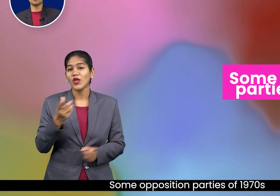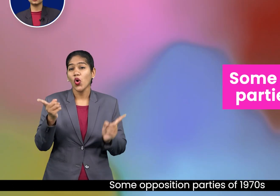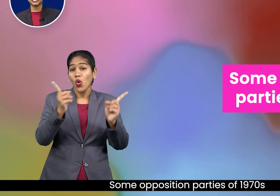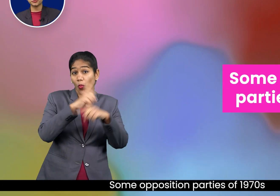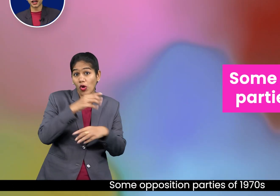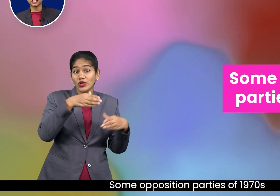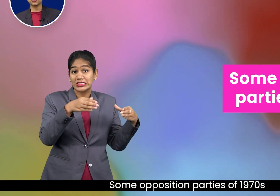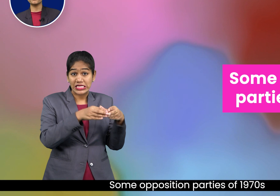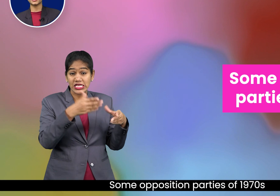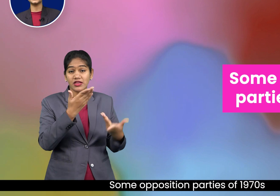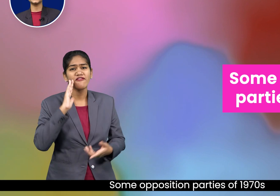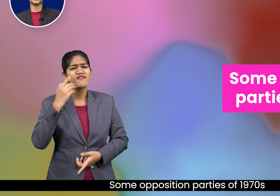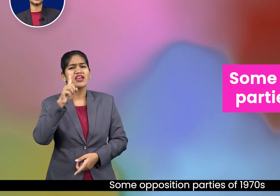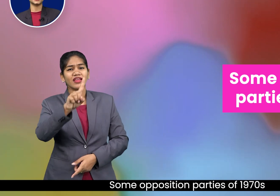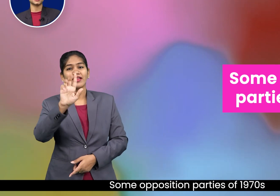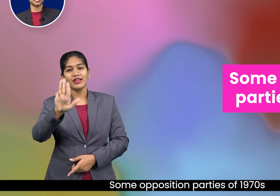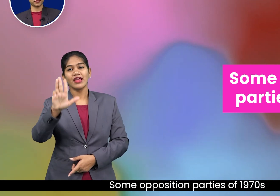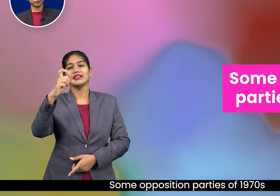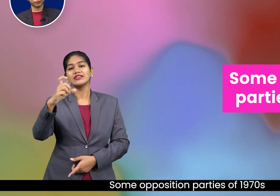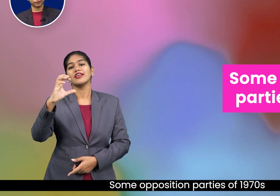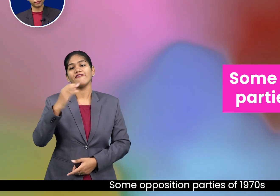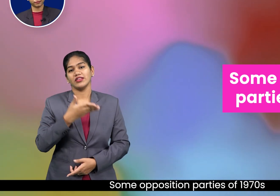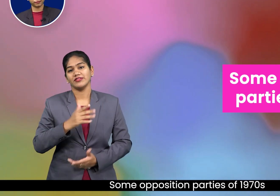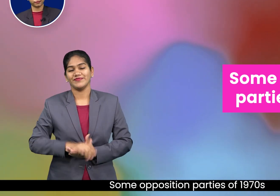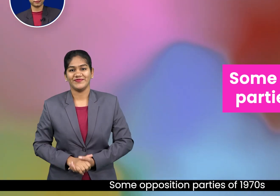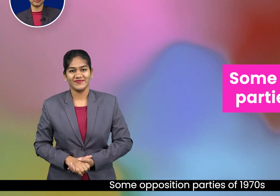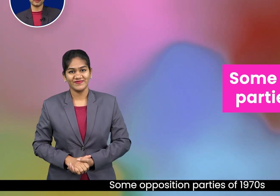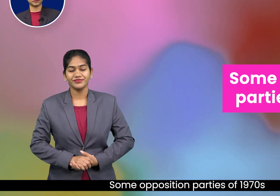Some opposition parties of 1970s.